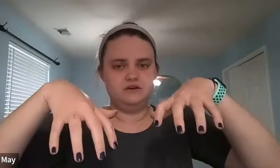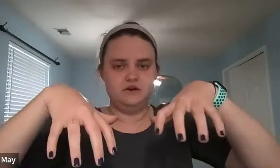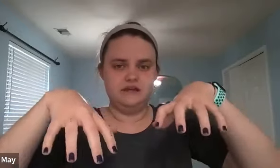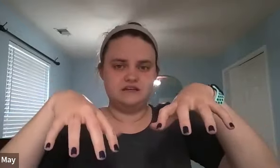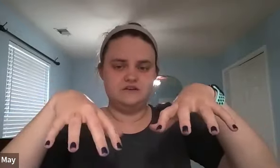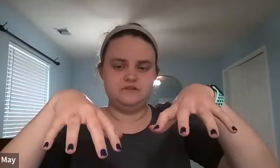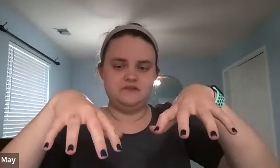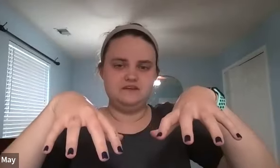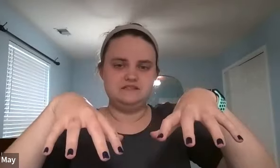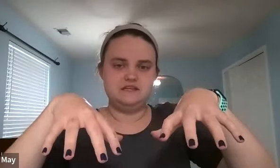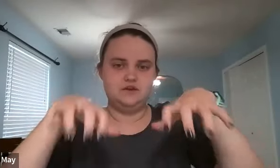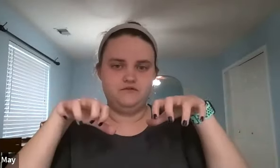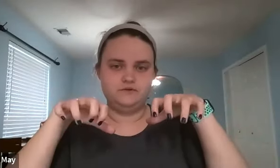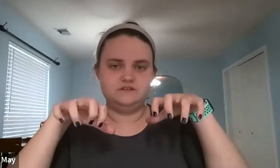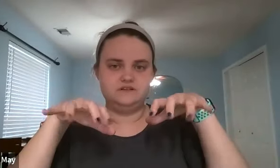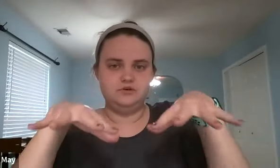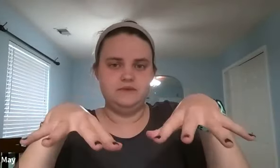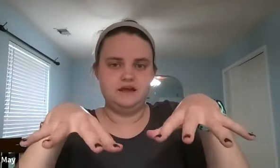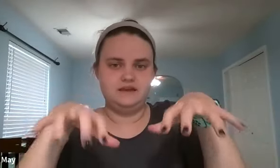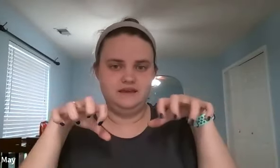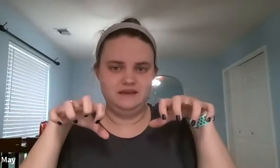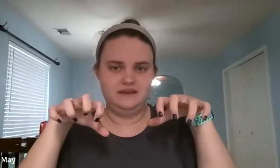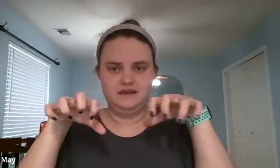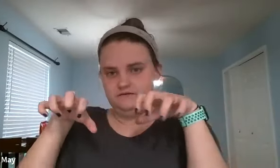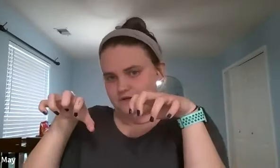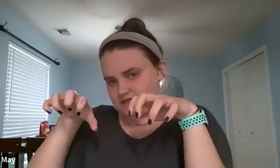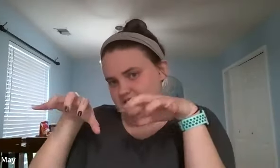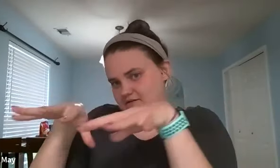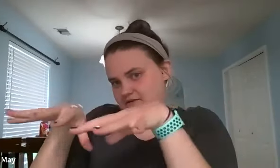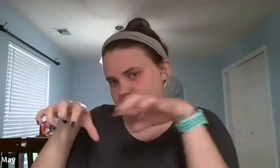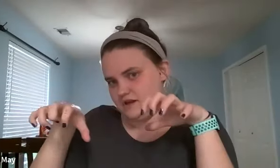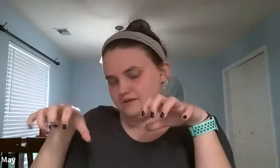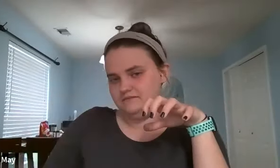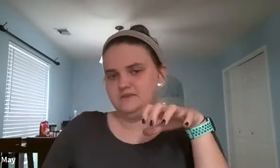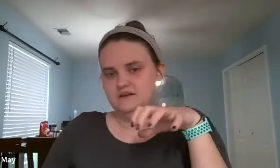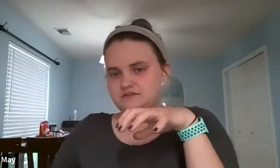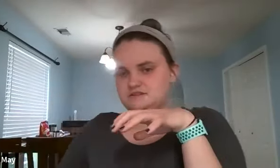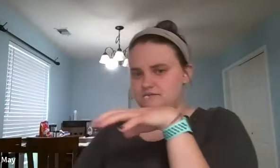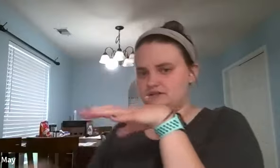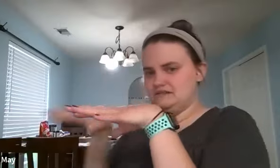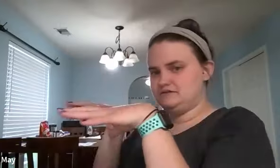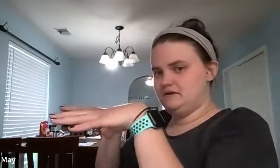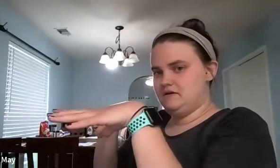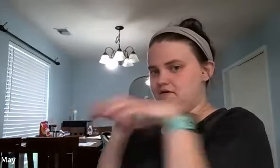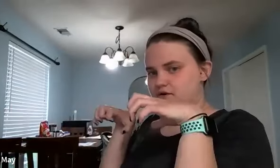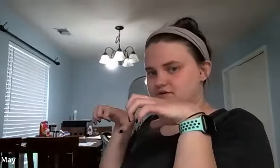your hands kind of open like this and you go frozen. You pull them back and you freeze, like your fingers are coming. I'll turn sideways a little.